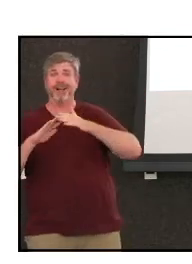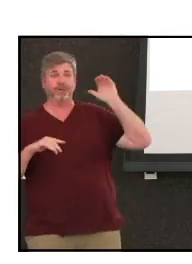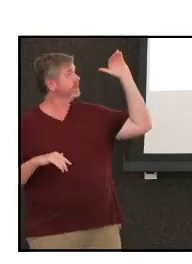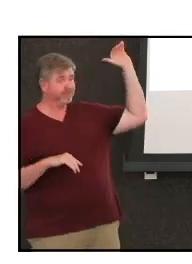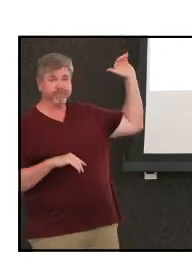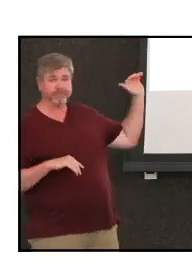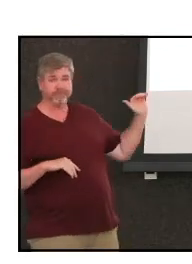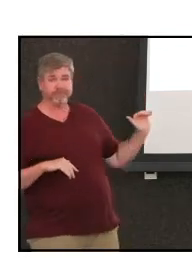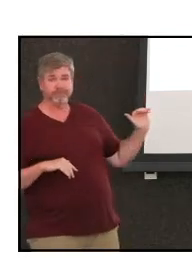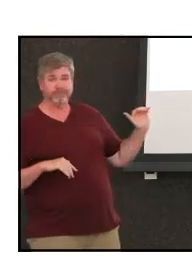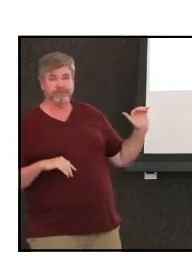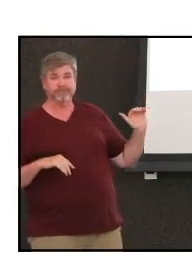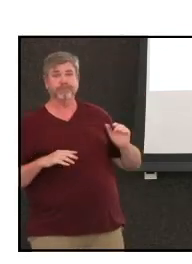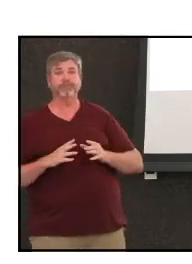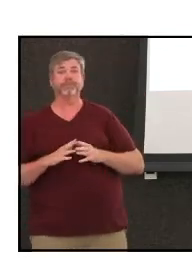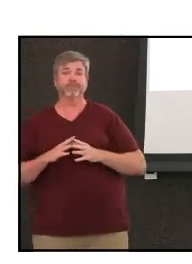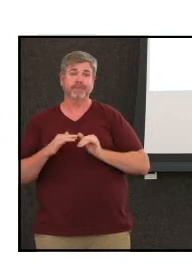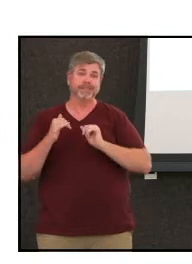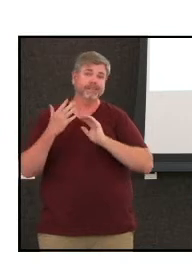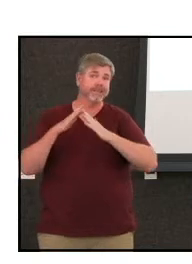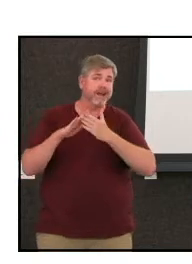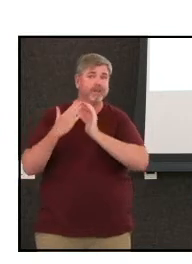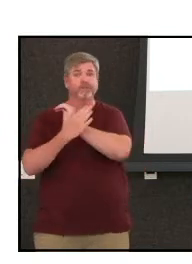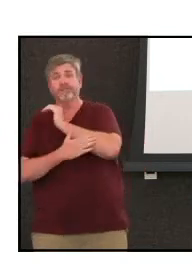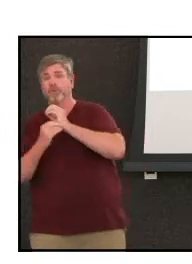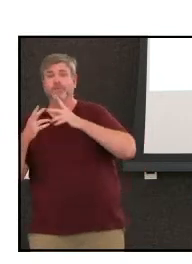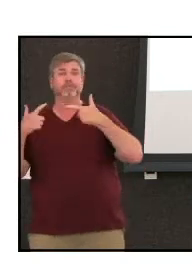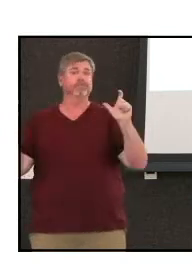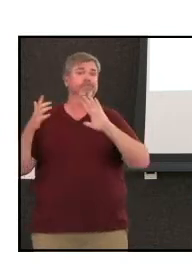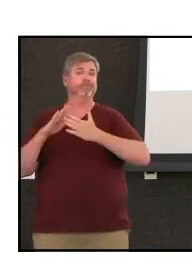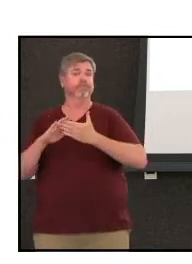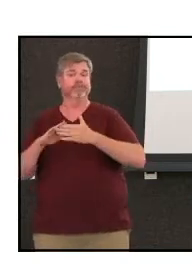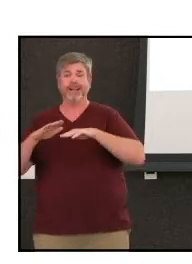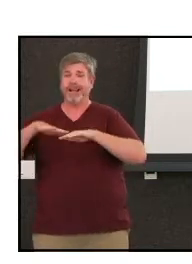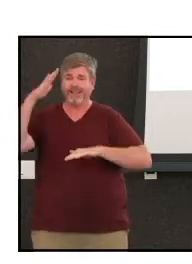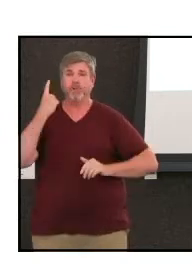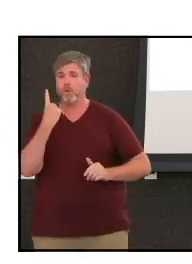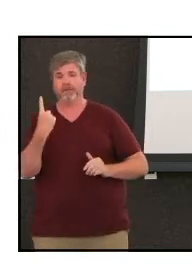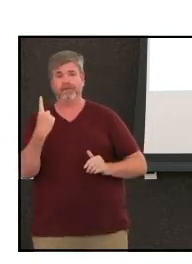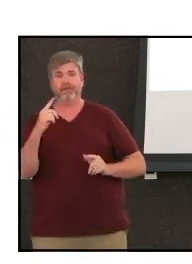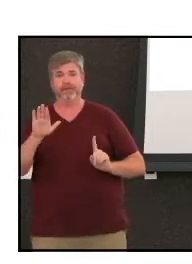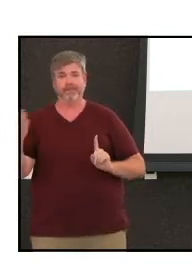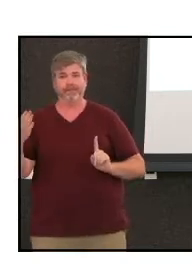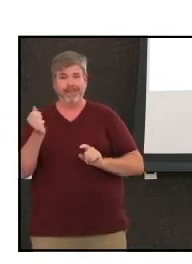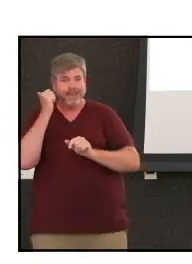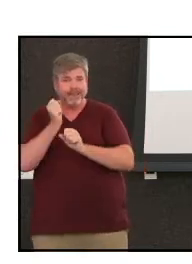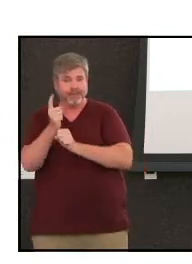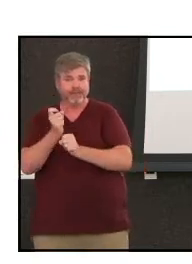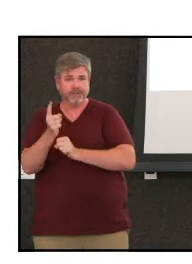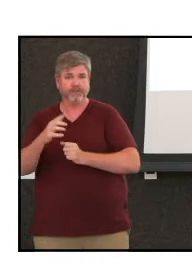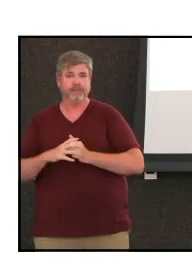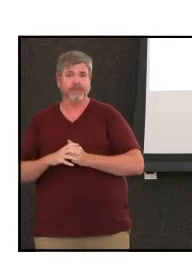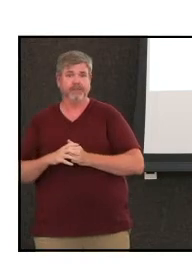city and town has had at least one death just last year. So nobody can escape what is going on. And